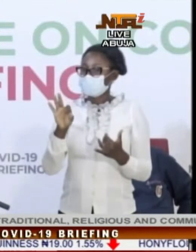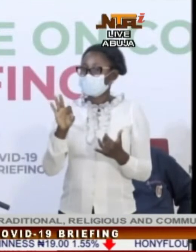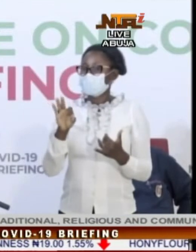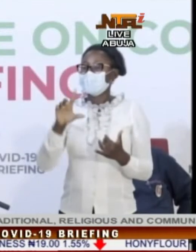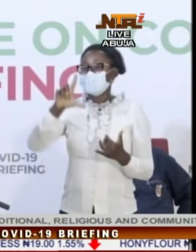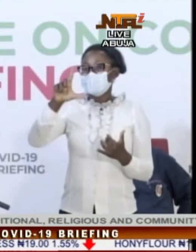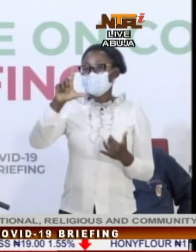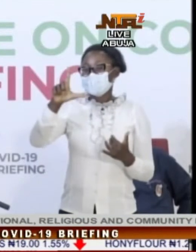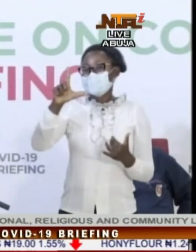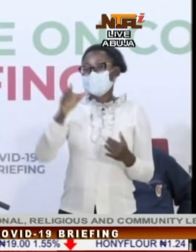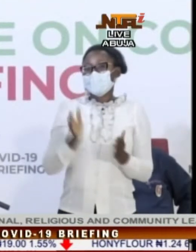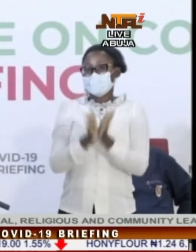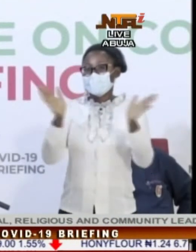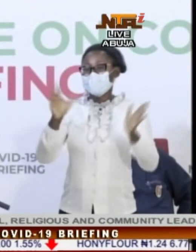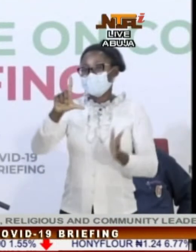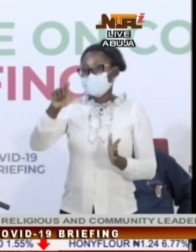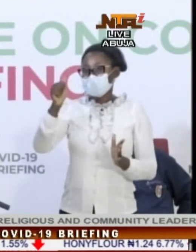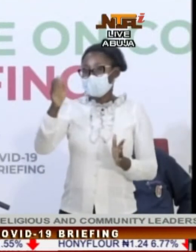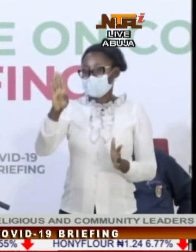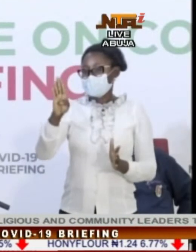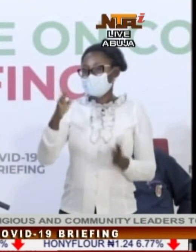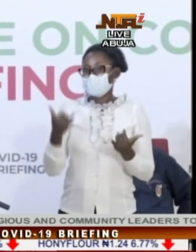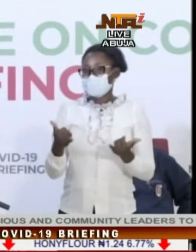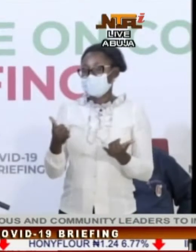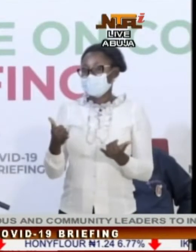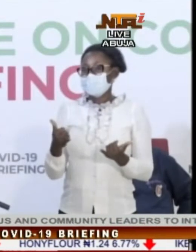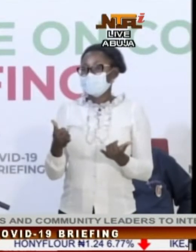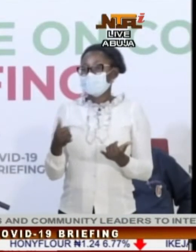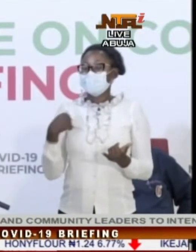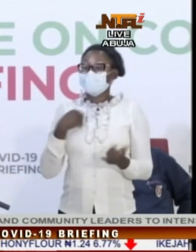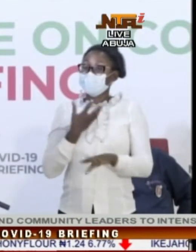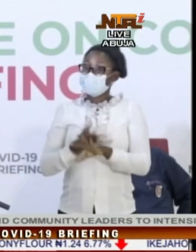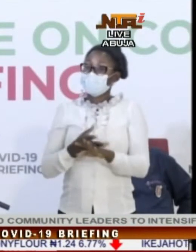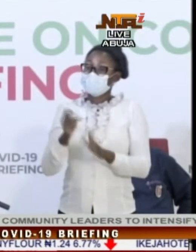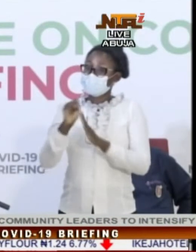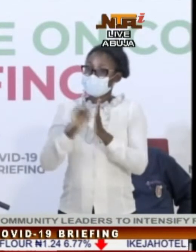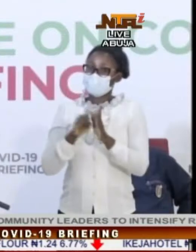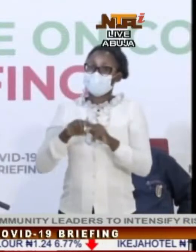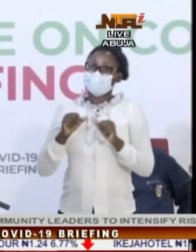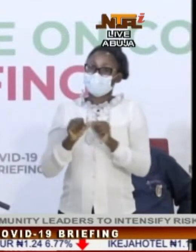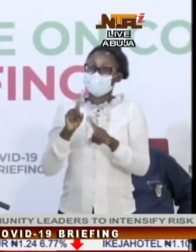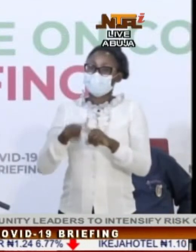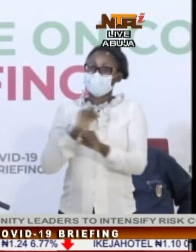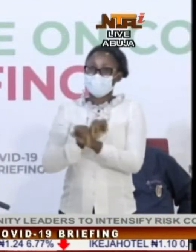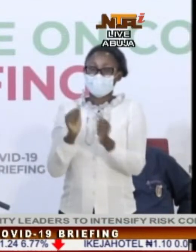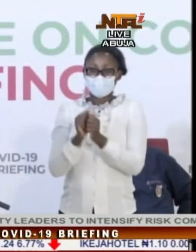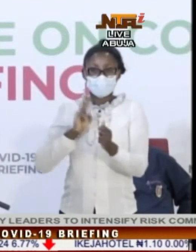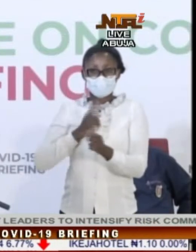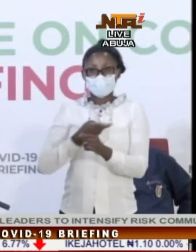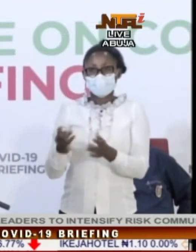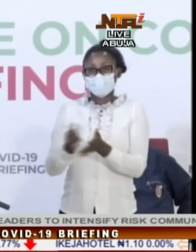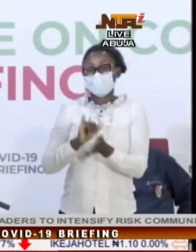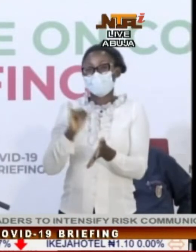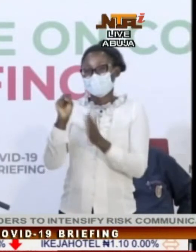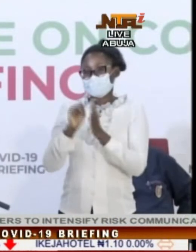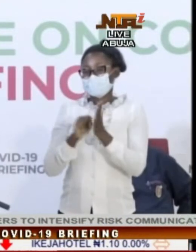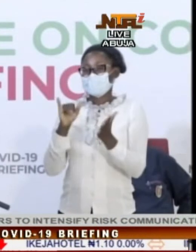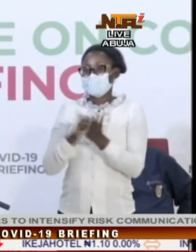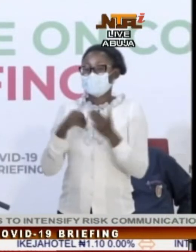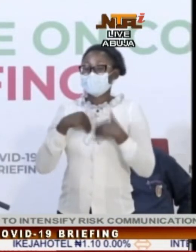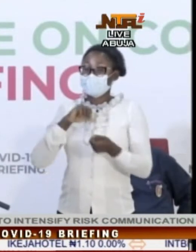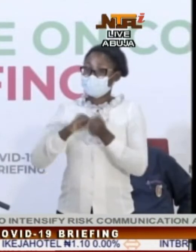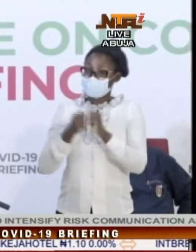laboratories across the states, and we urge the states to continue to work with us. Those states that have problems with